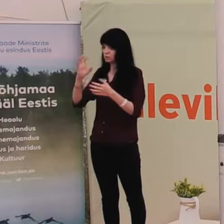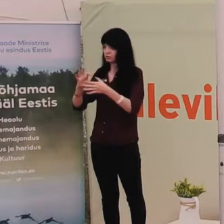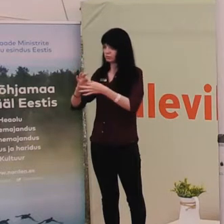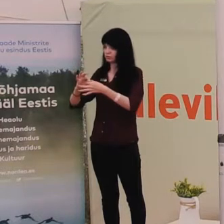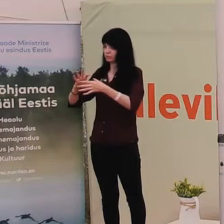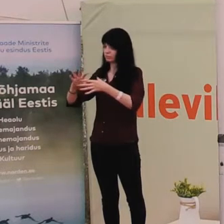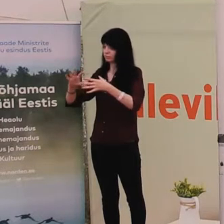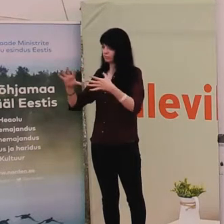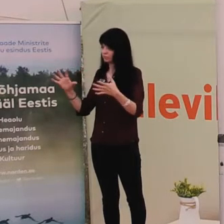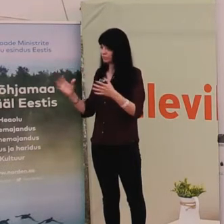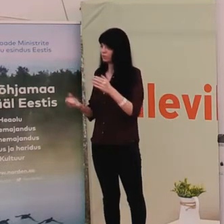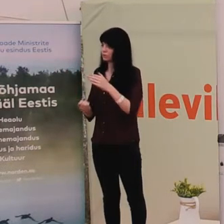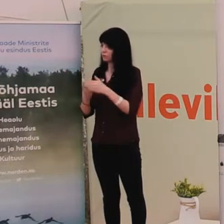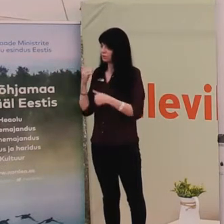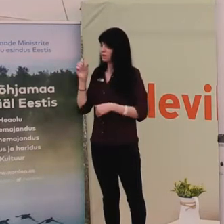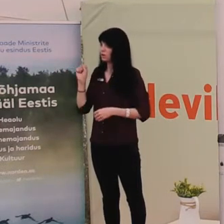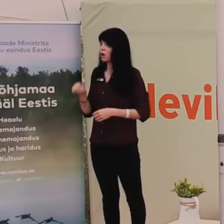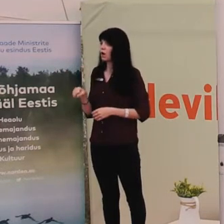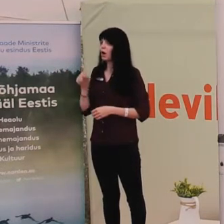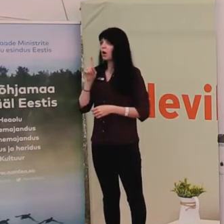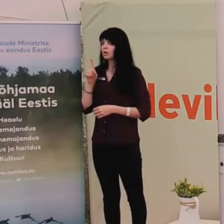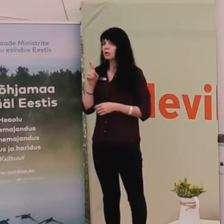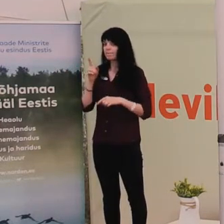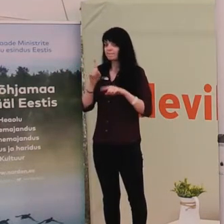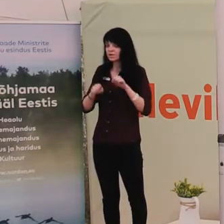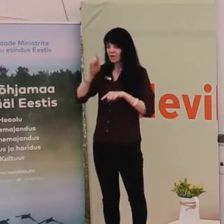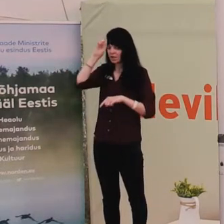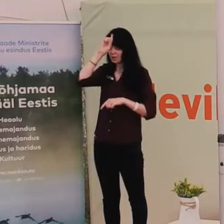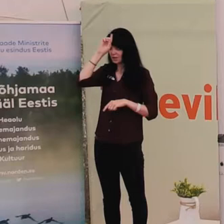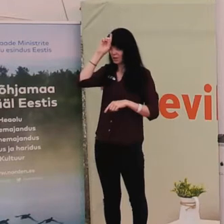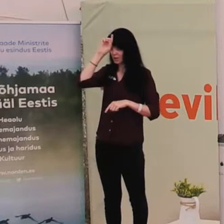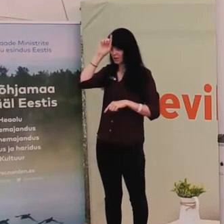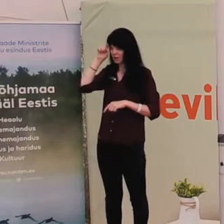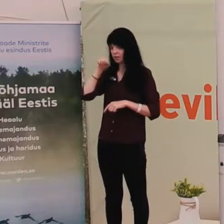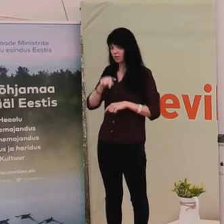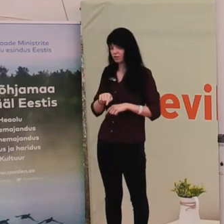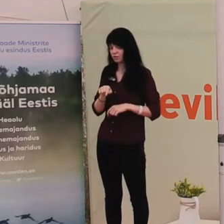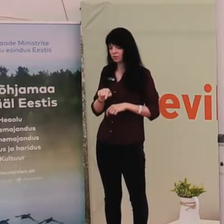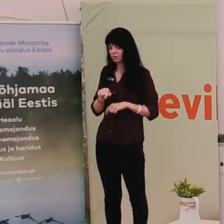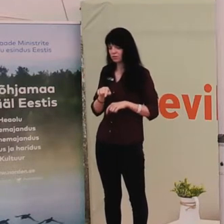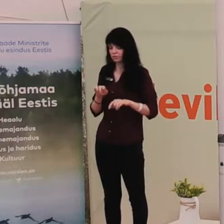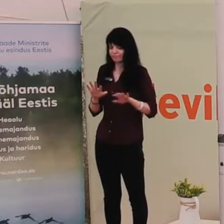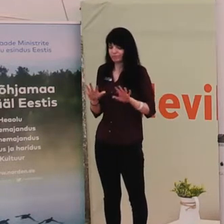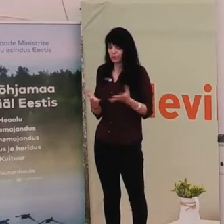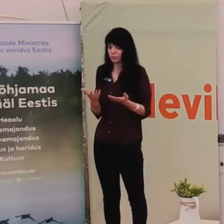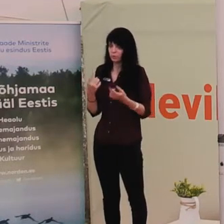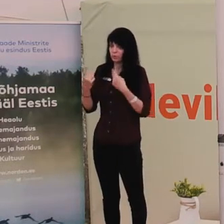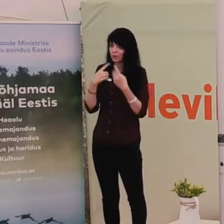of course, the emerging countries, the still low-income countries, well, if we are talking about